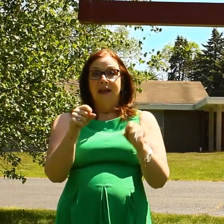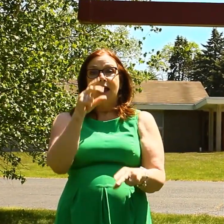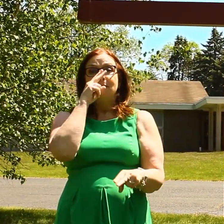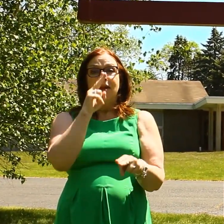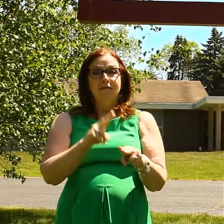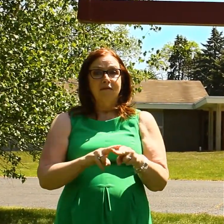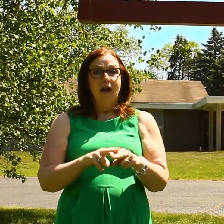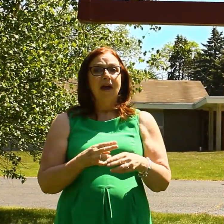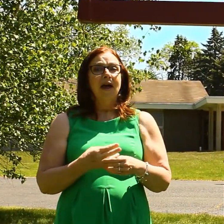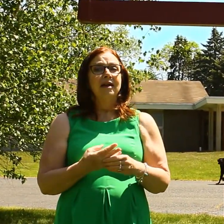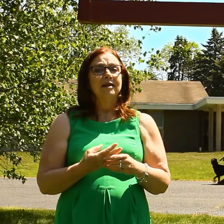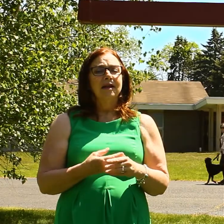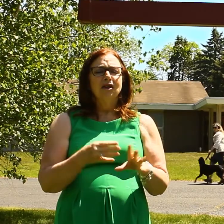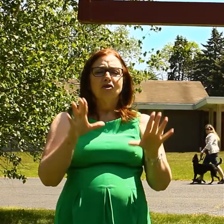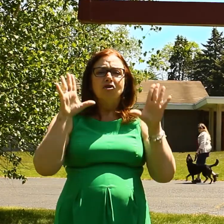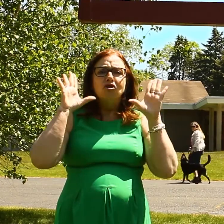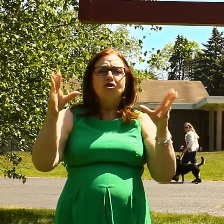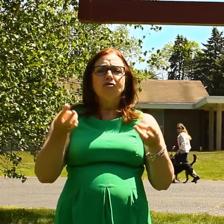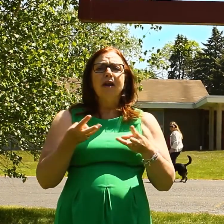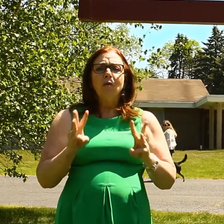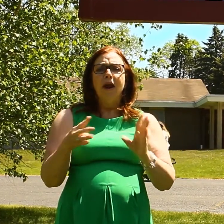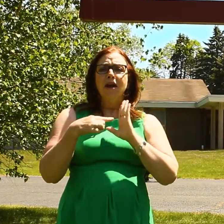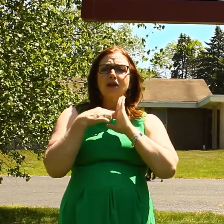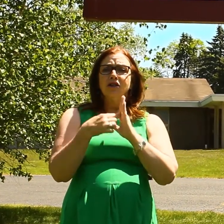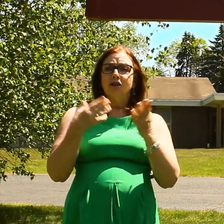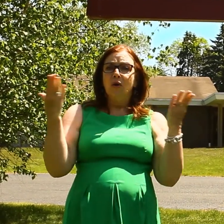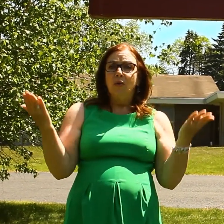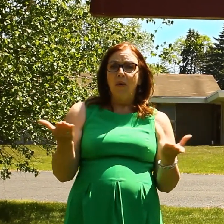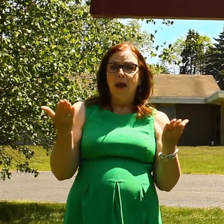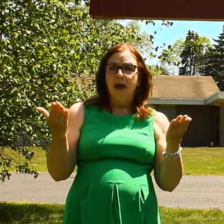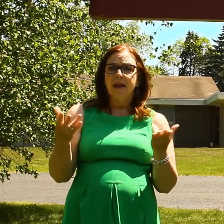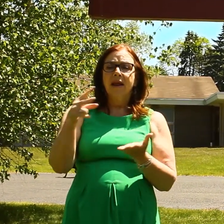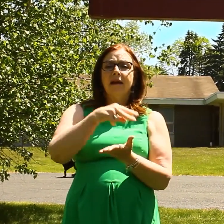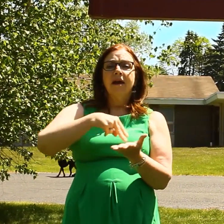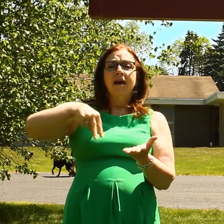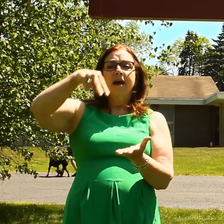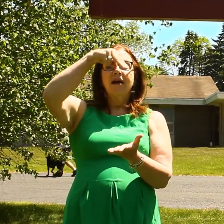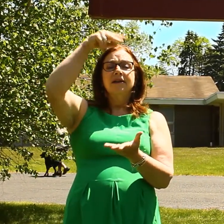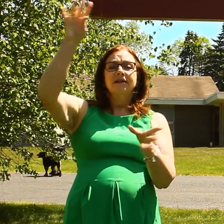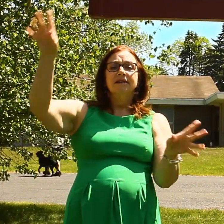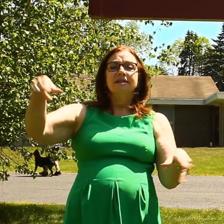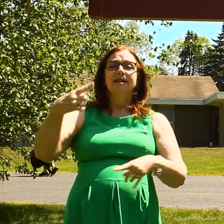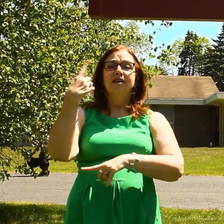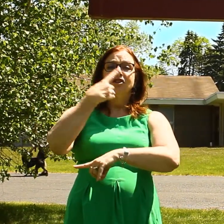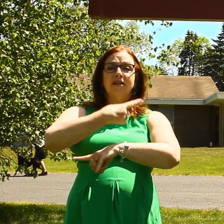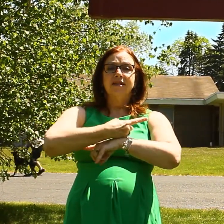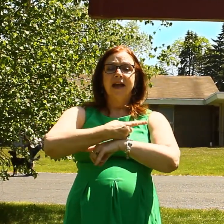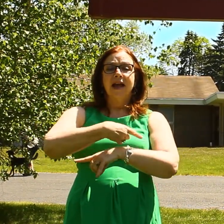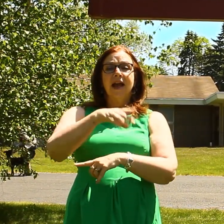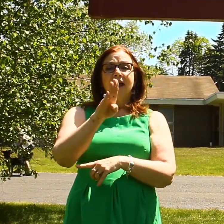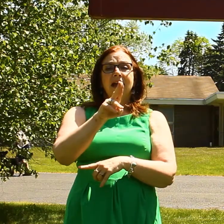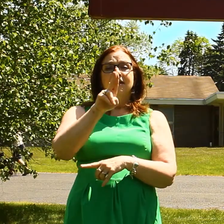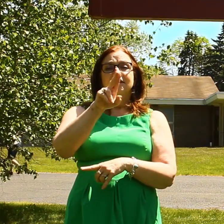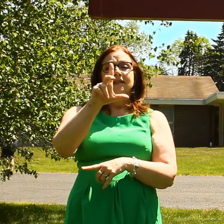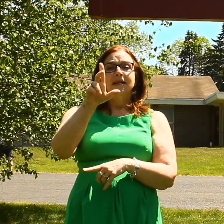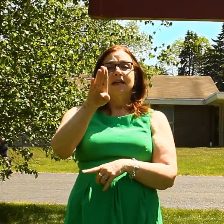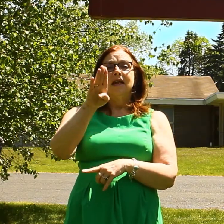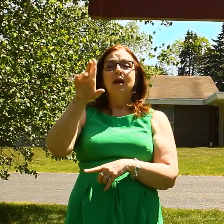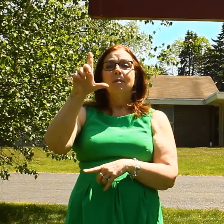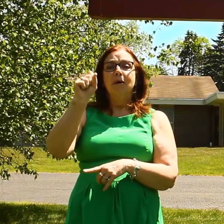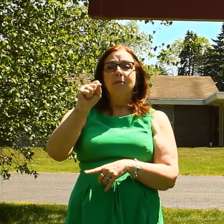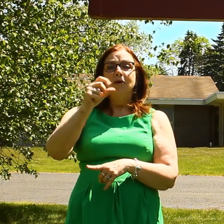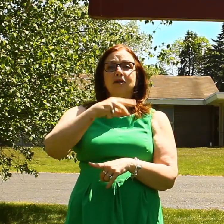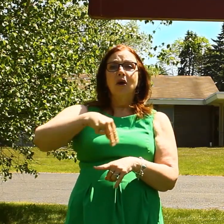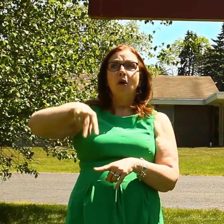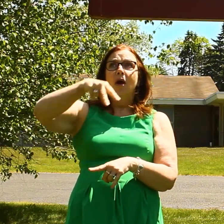Bubbles are a great way to illustrate Ascension Day as the bubbles float up in the